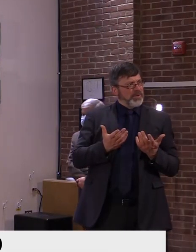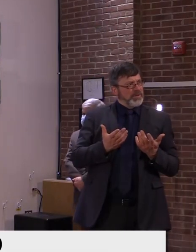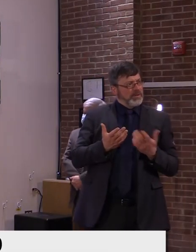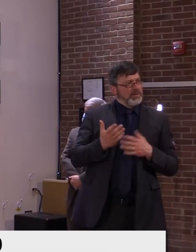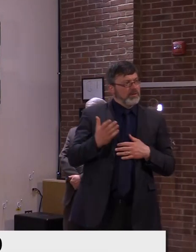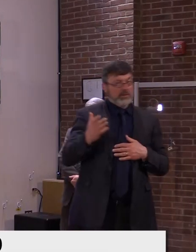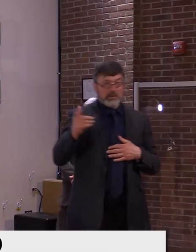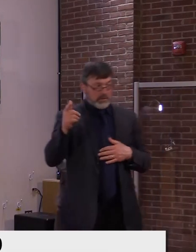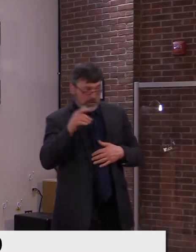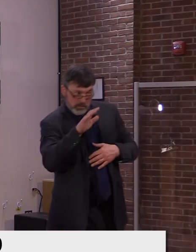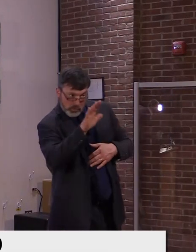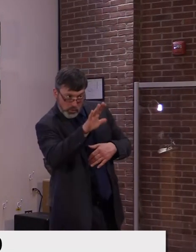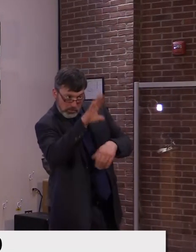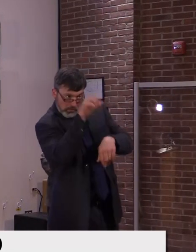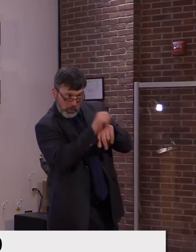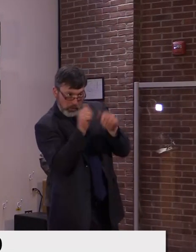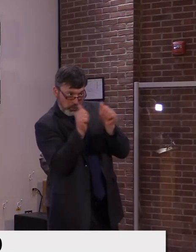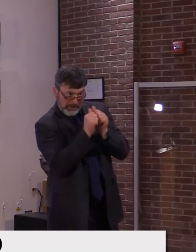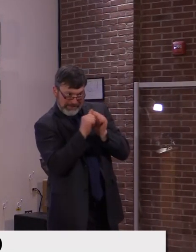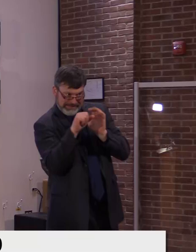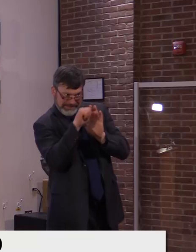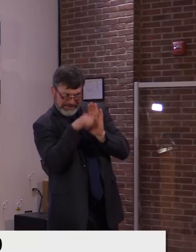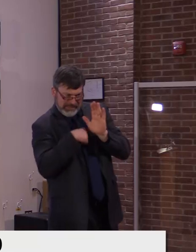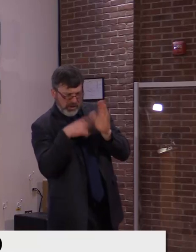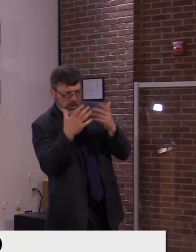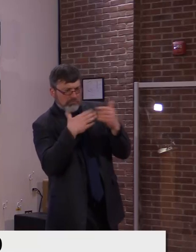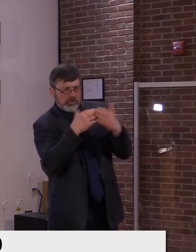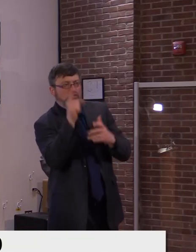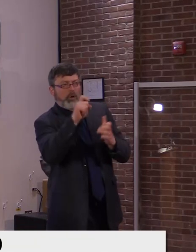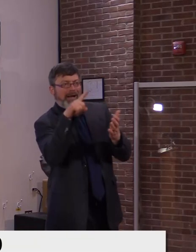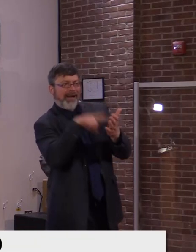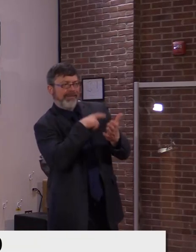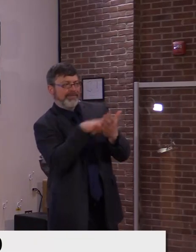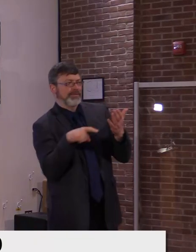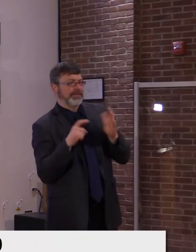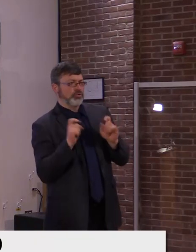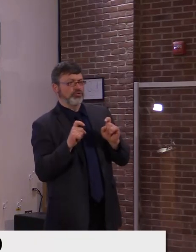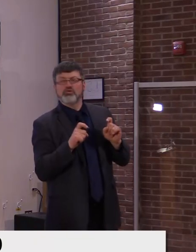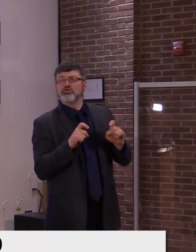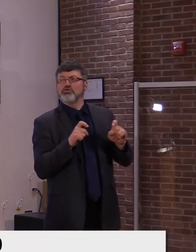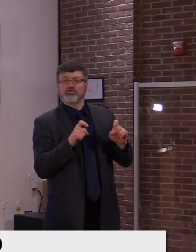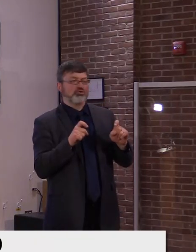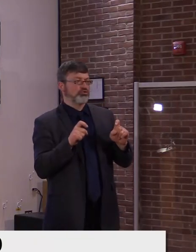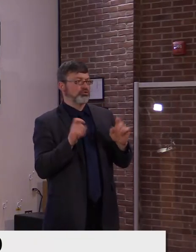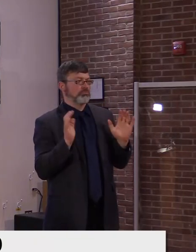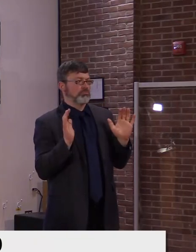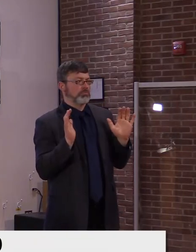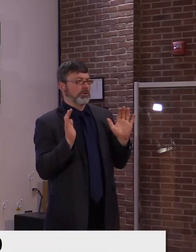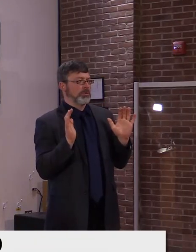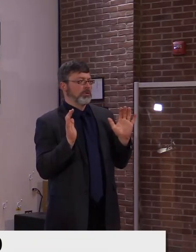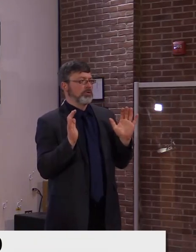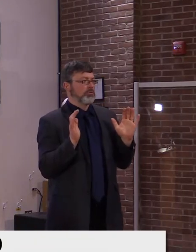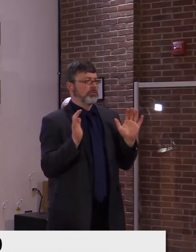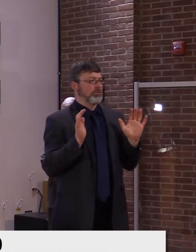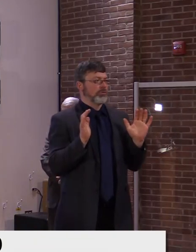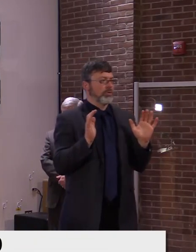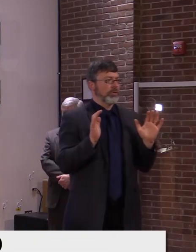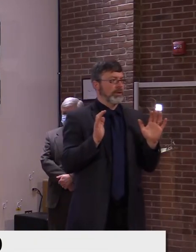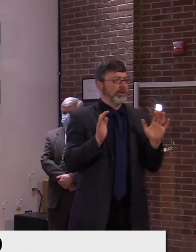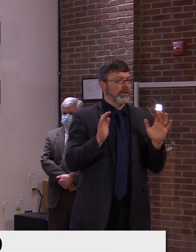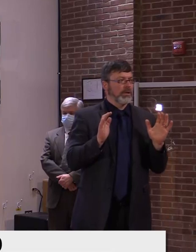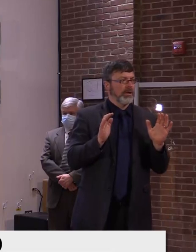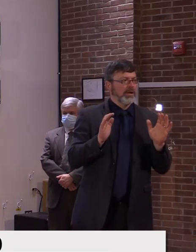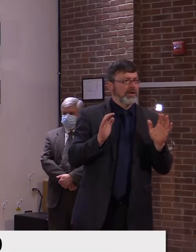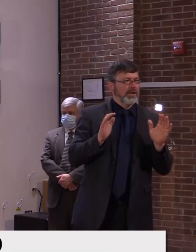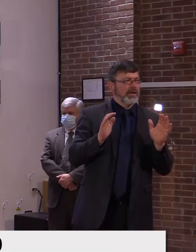next question is, how do I regain my appointment if it's okay to do it? And we'll be giving you information on that as